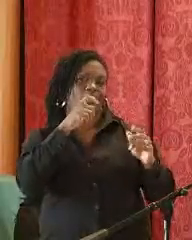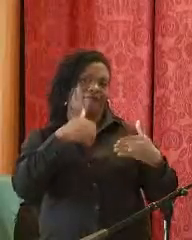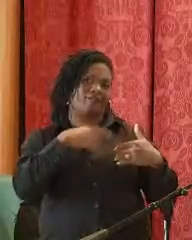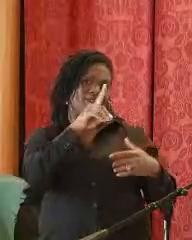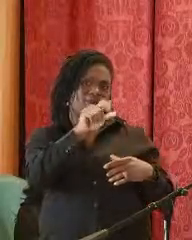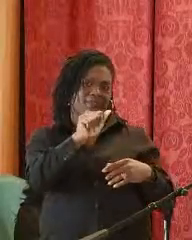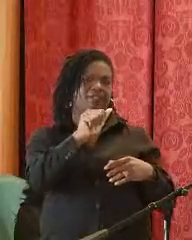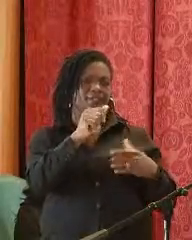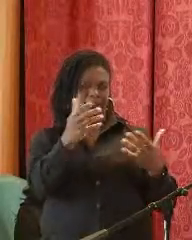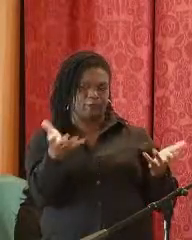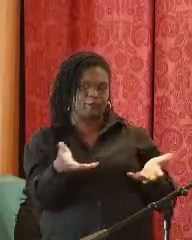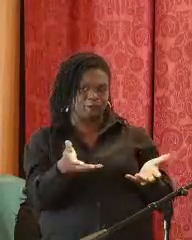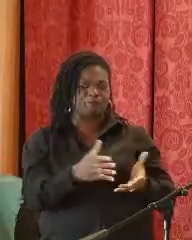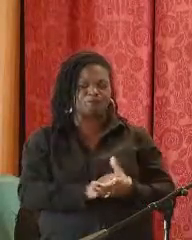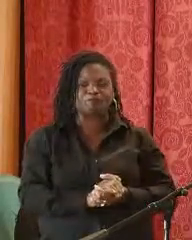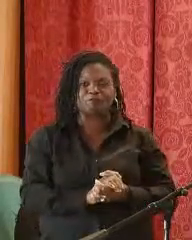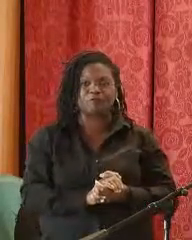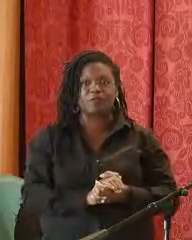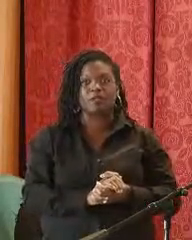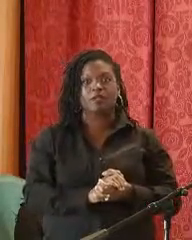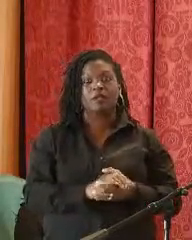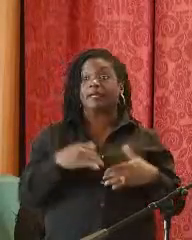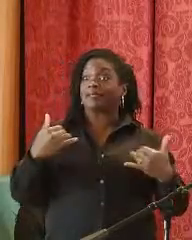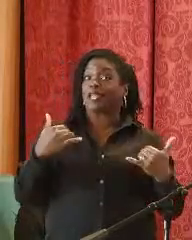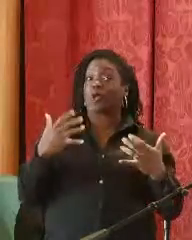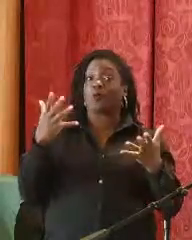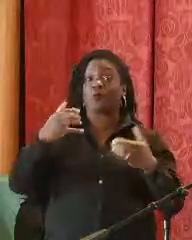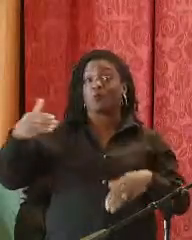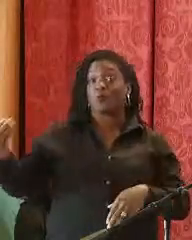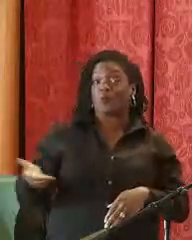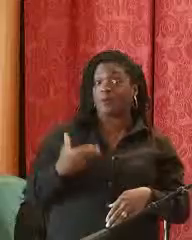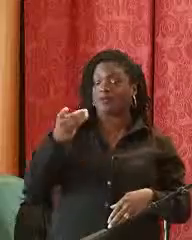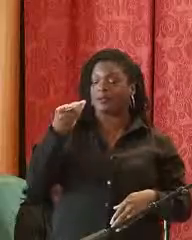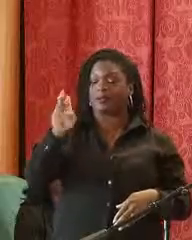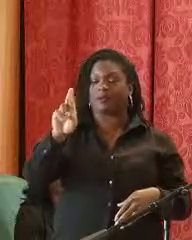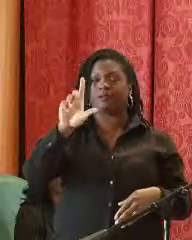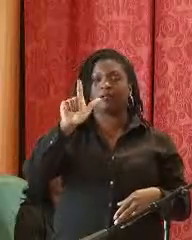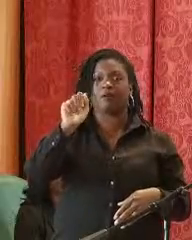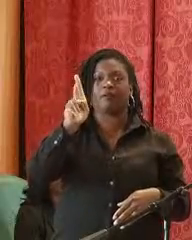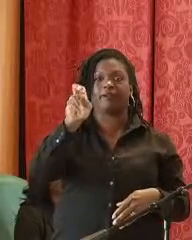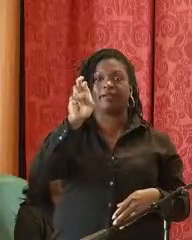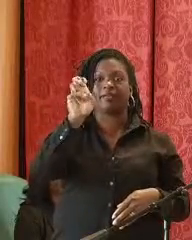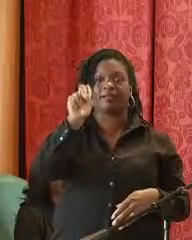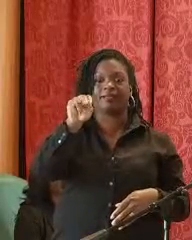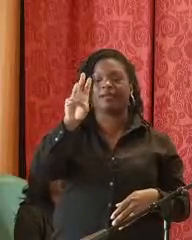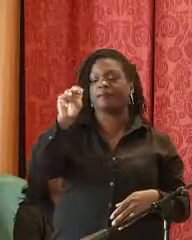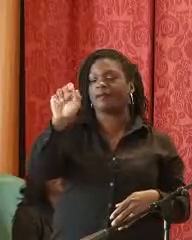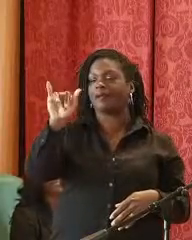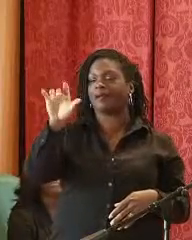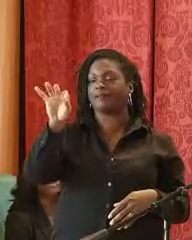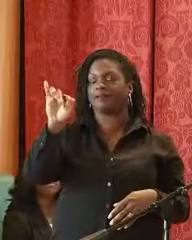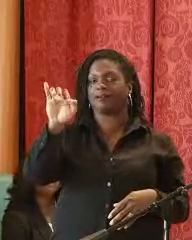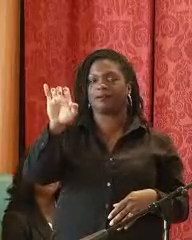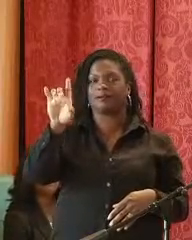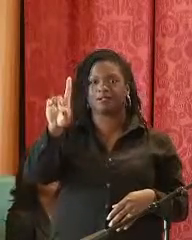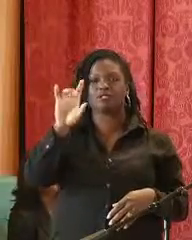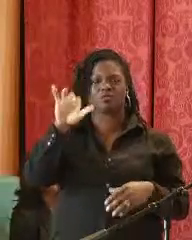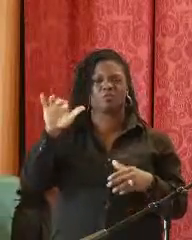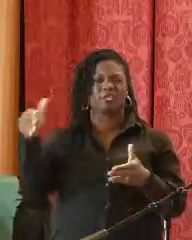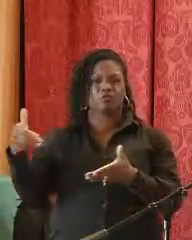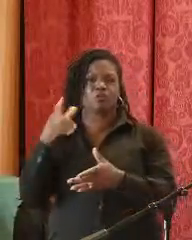community. Now, I would like to welcome Dr. Lauren Mayfield to introduce the award recipient.